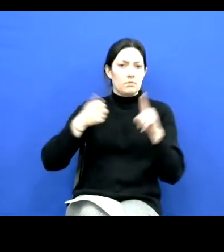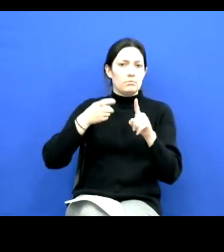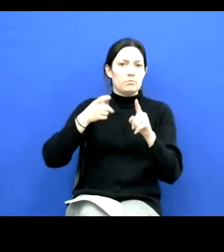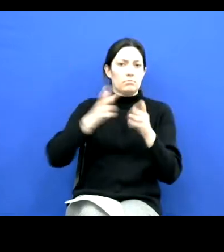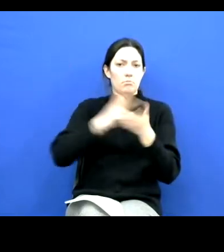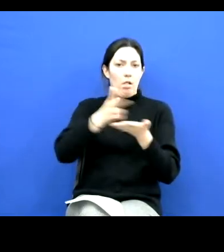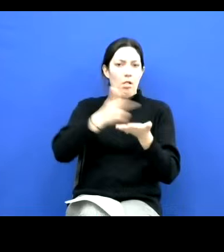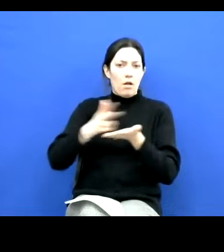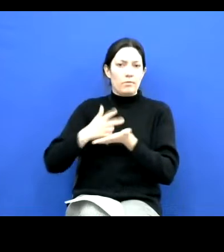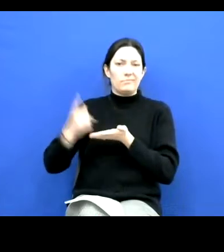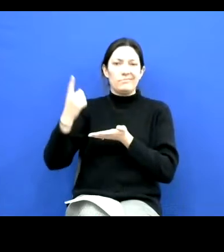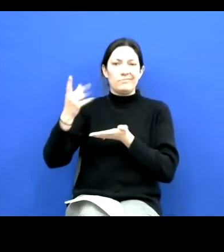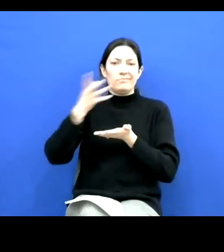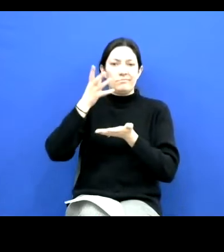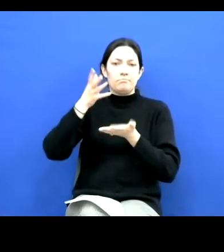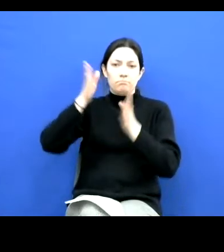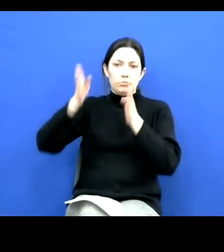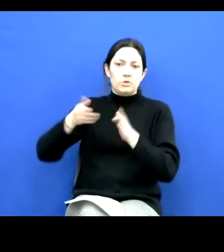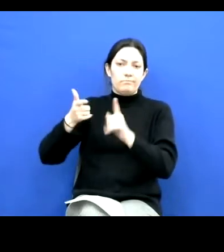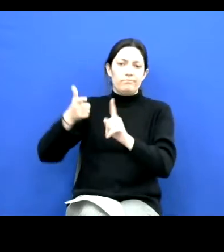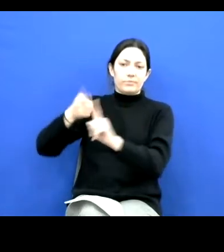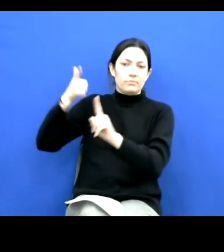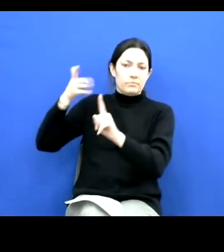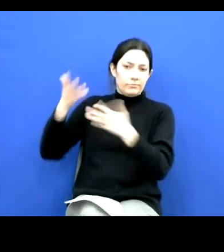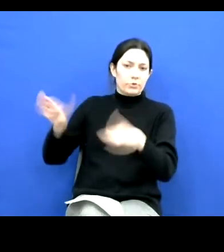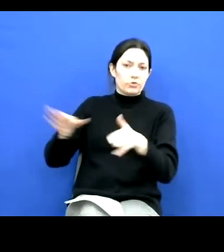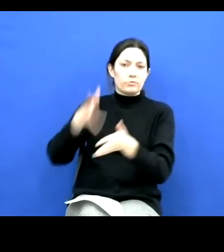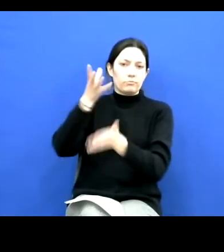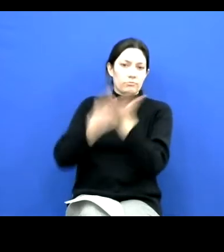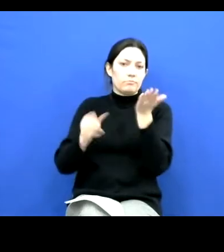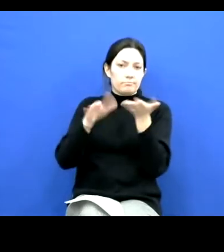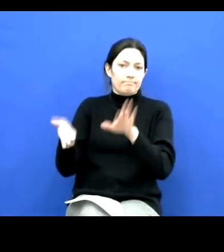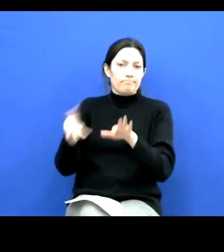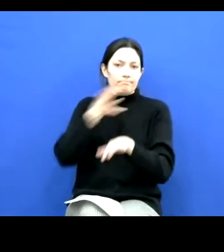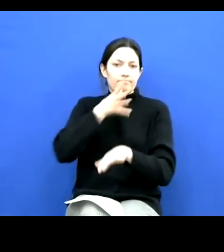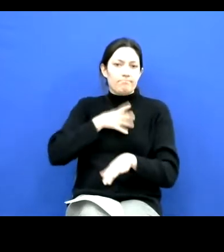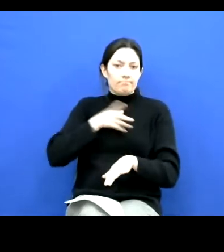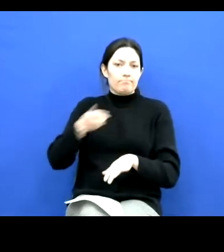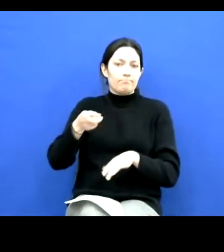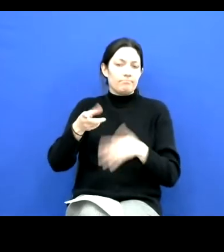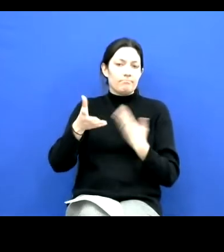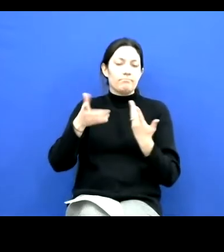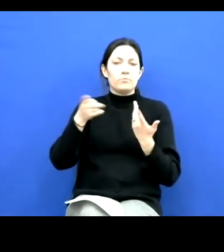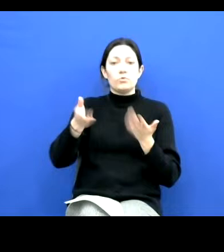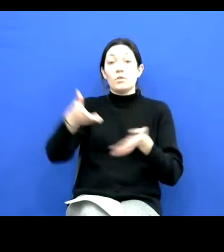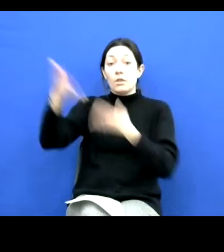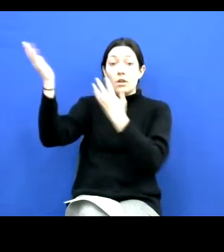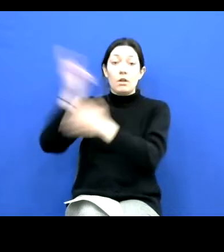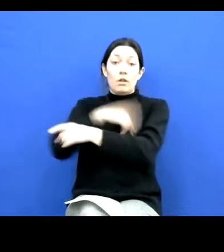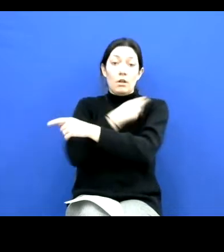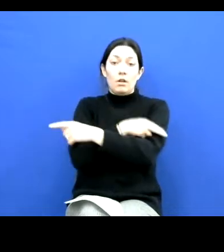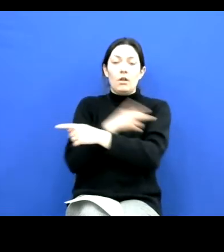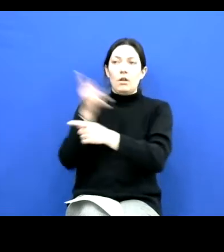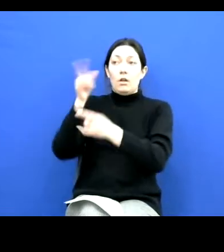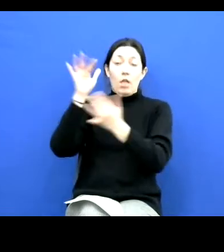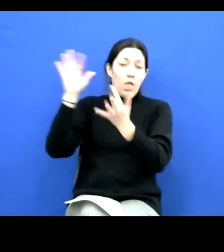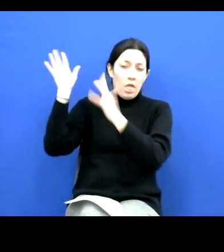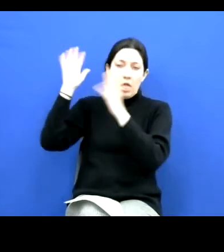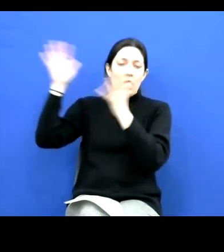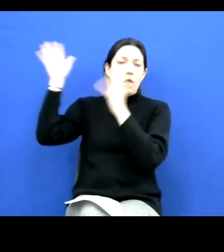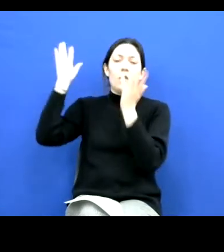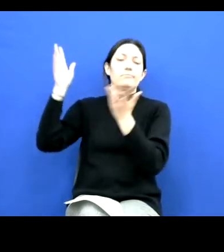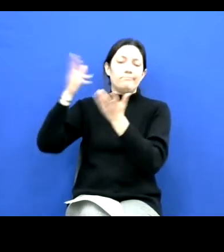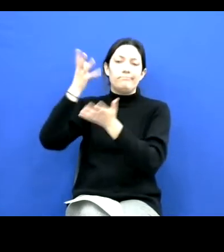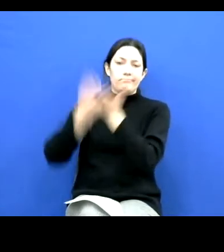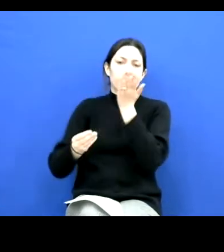and an individual was shot. And unfortunately, she passed away from complications from the gunshot wound while she was at the